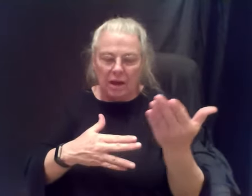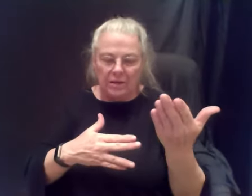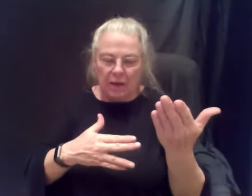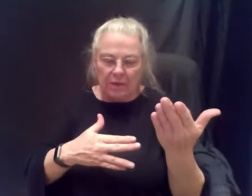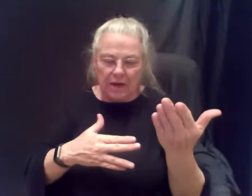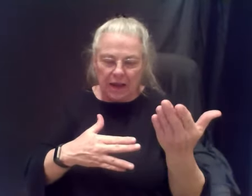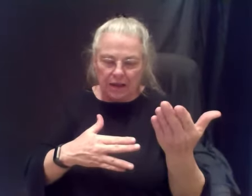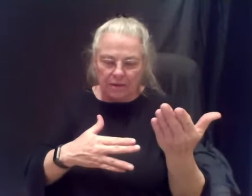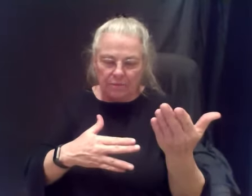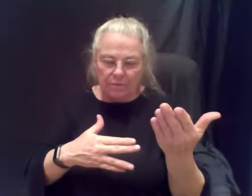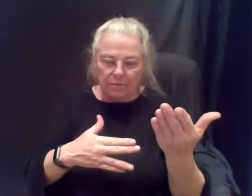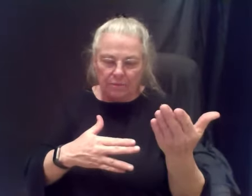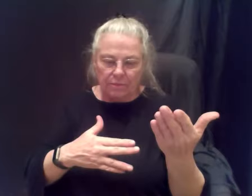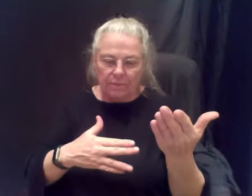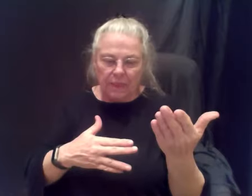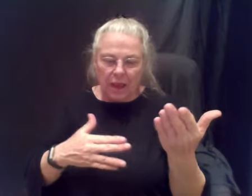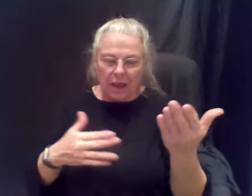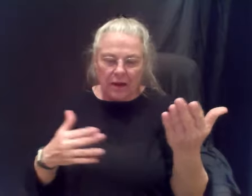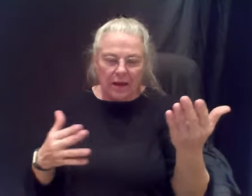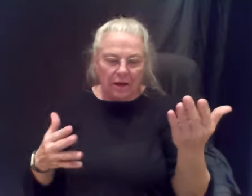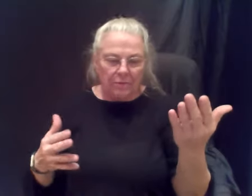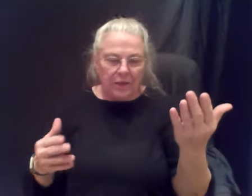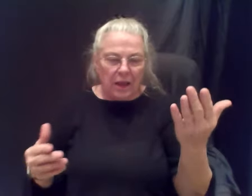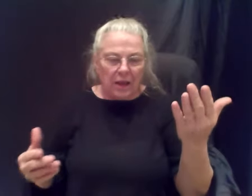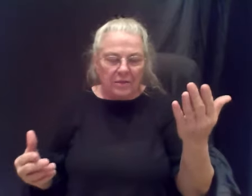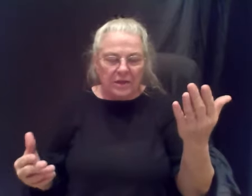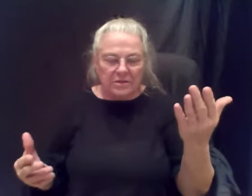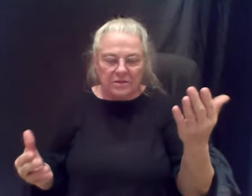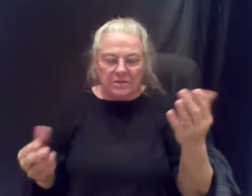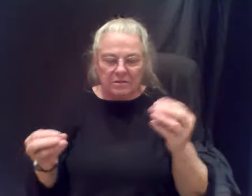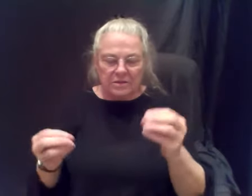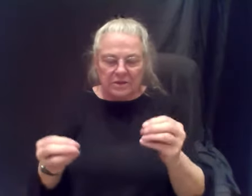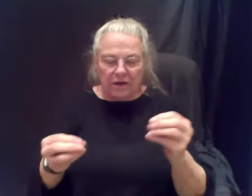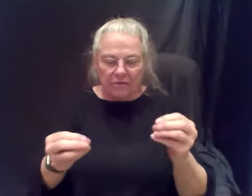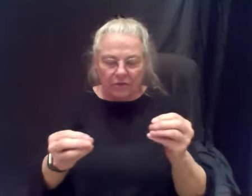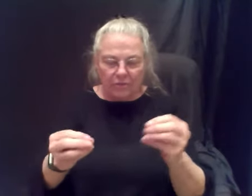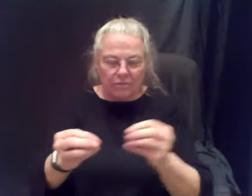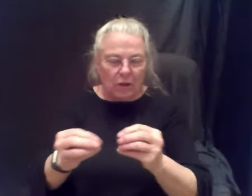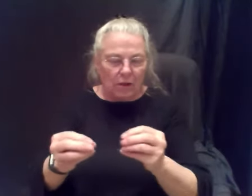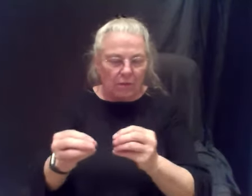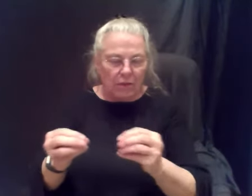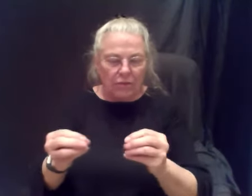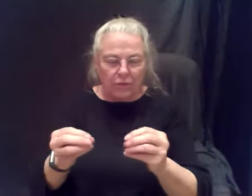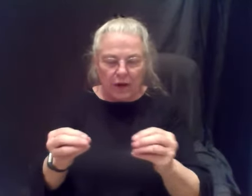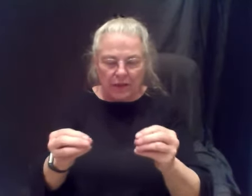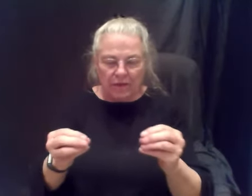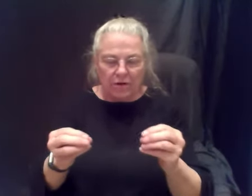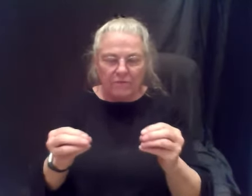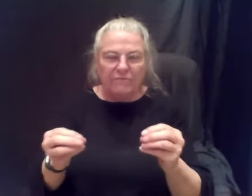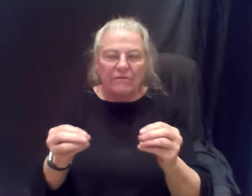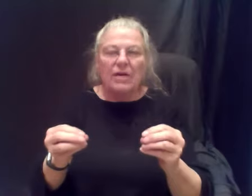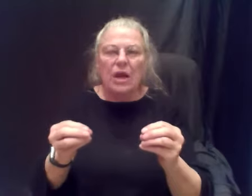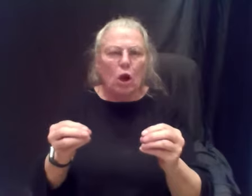non-dominant hand. Now, there's several, well, 3 that are very